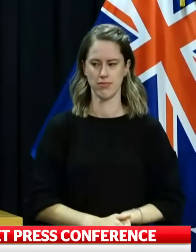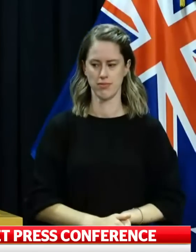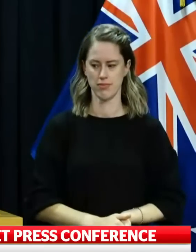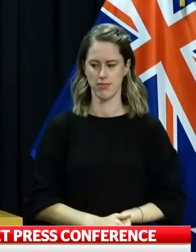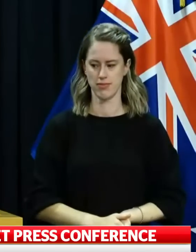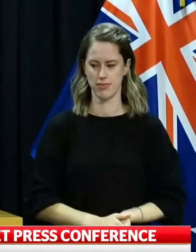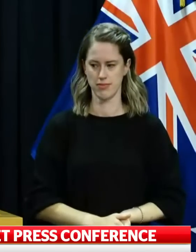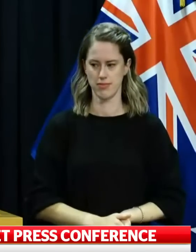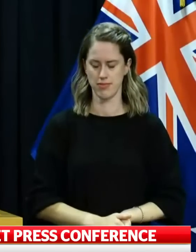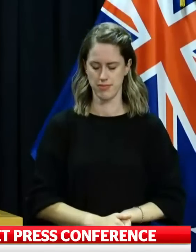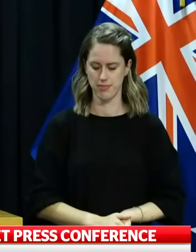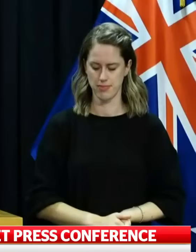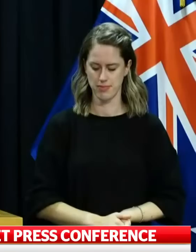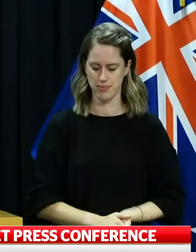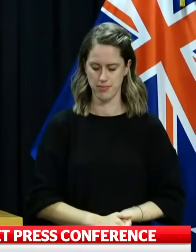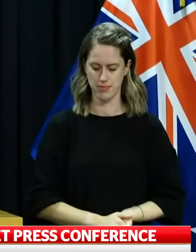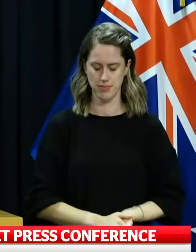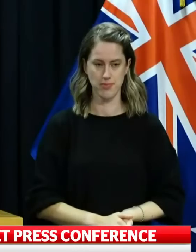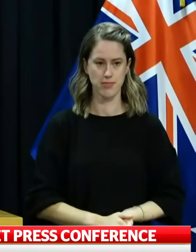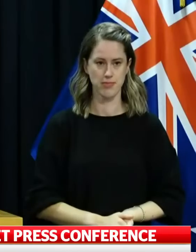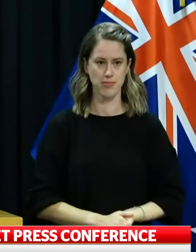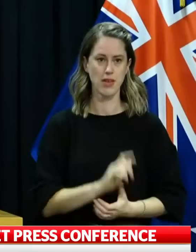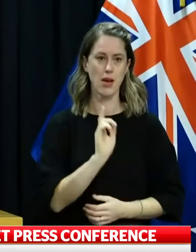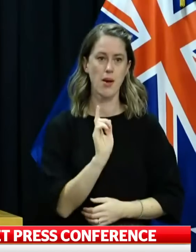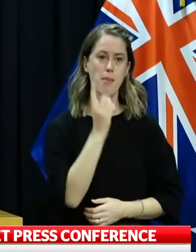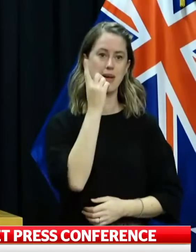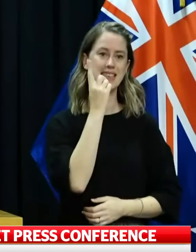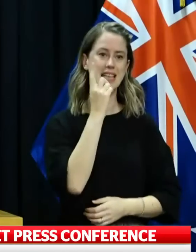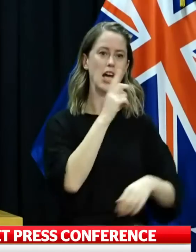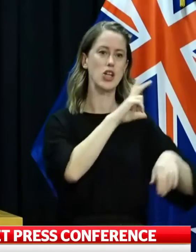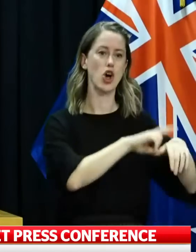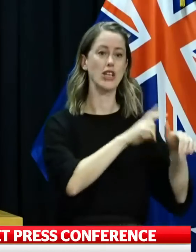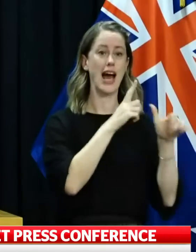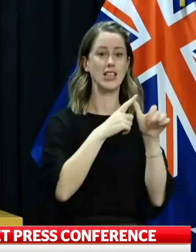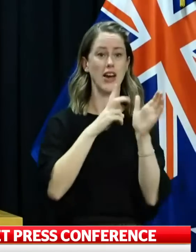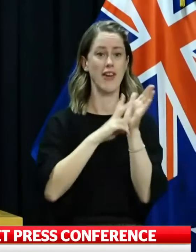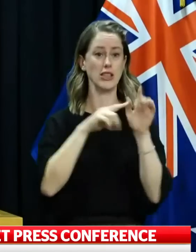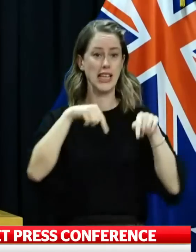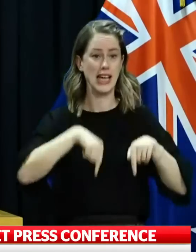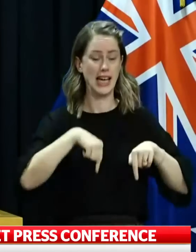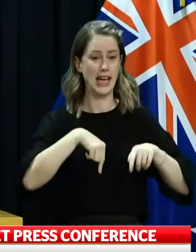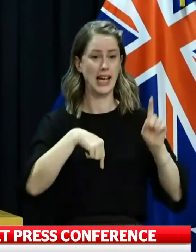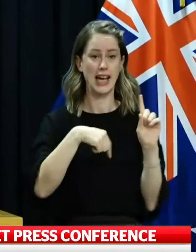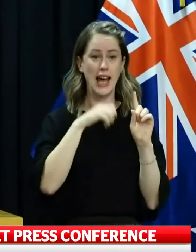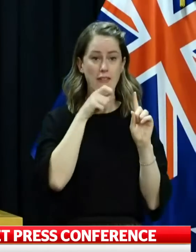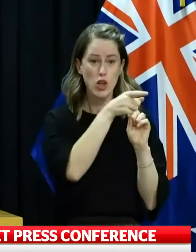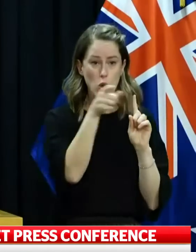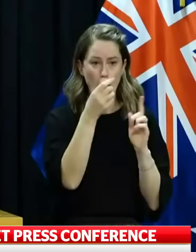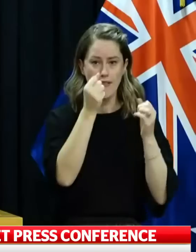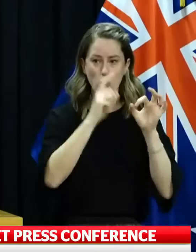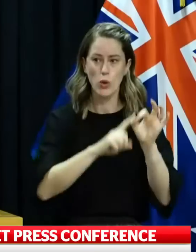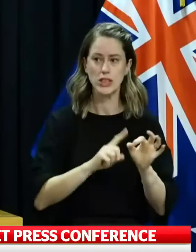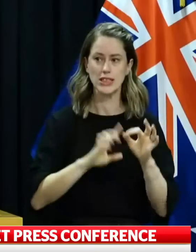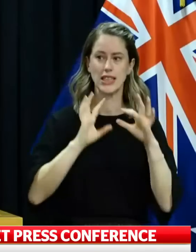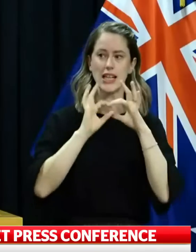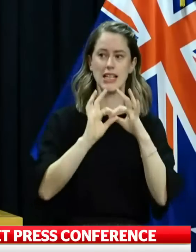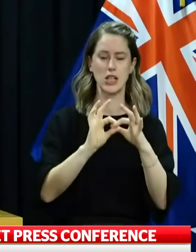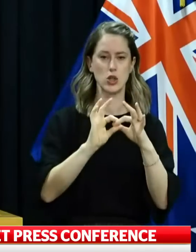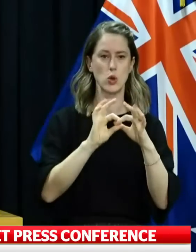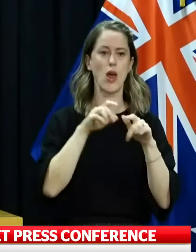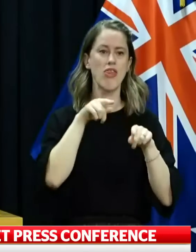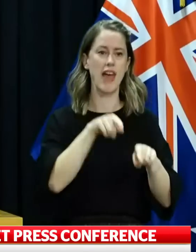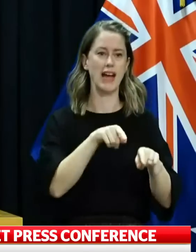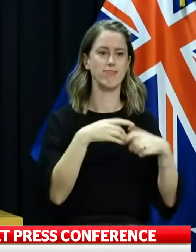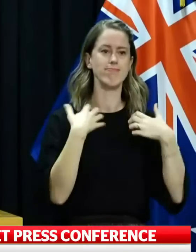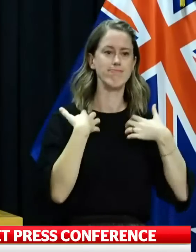have Minister Dr. Aisha Verrall here and available for any questions that you may have that relate to